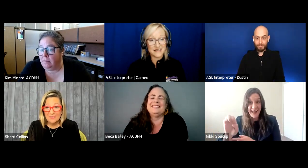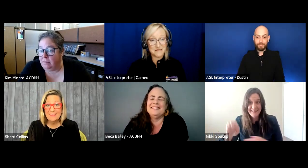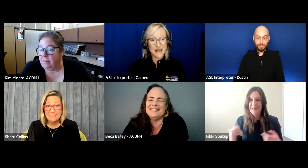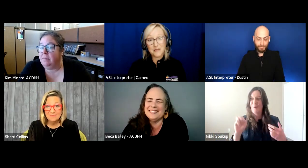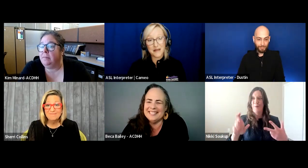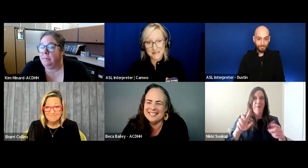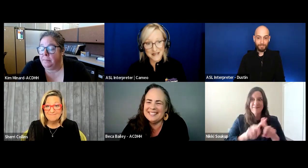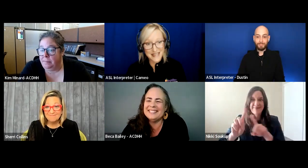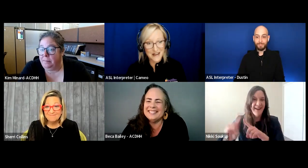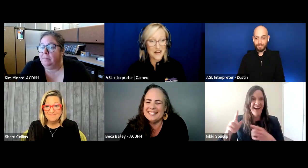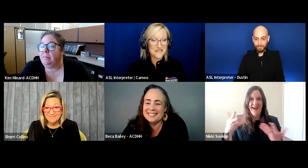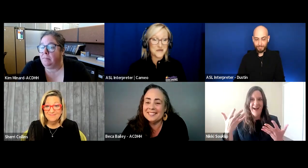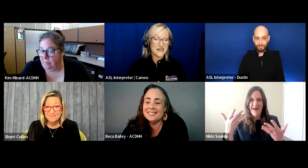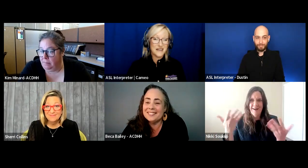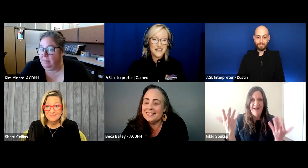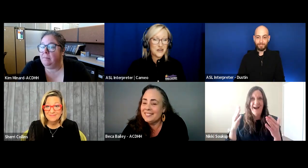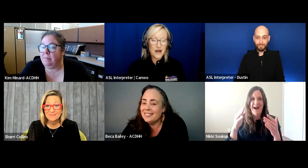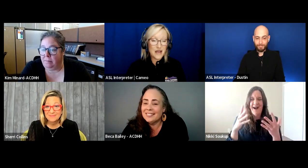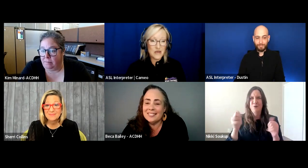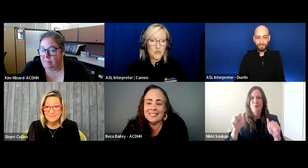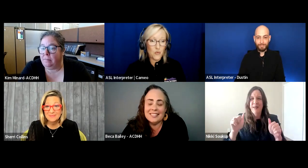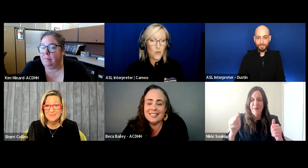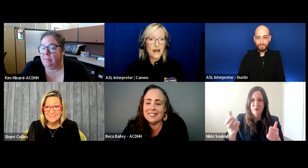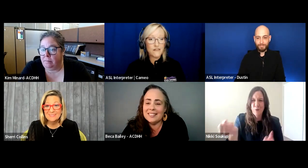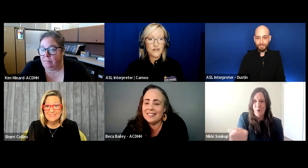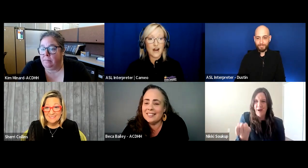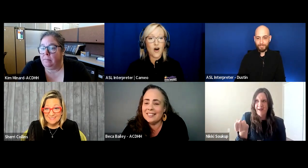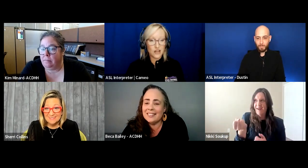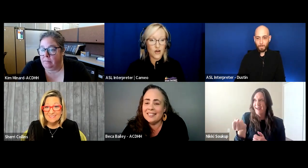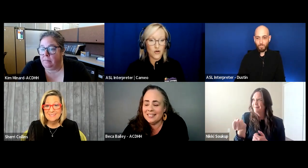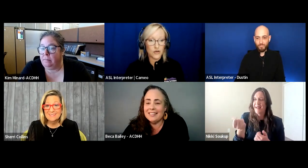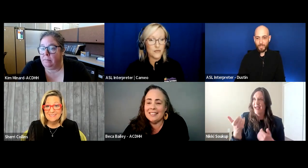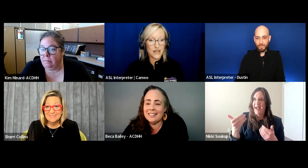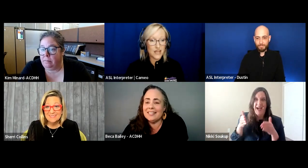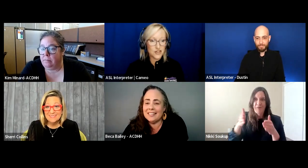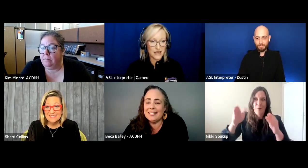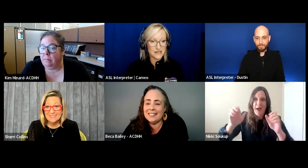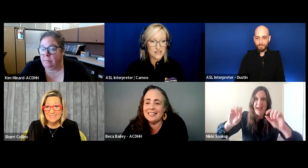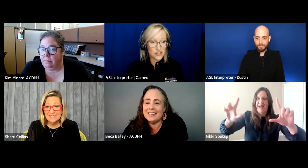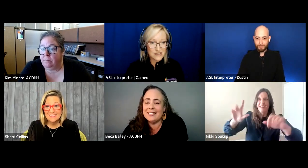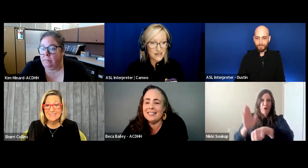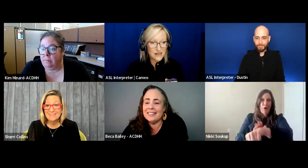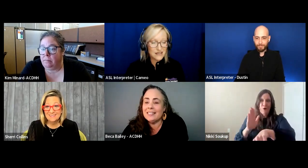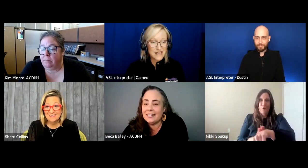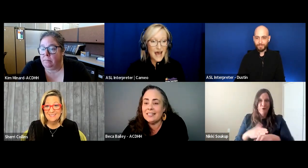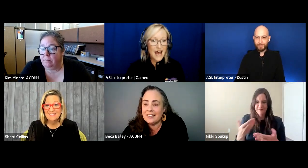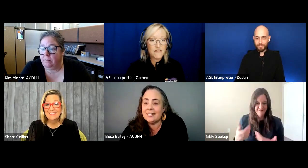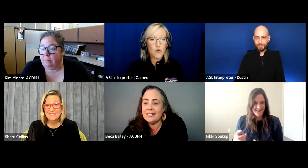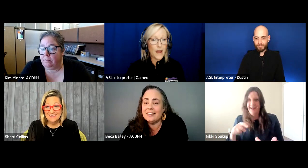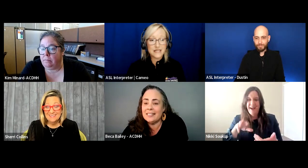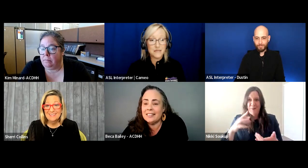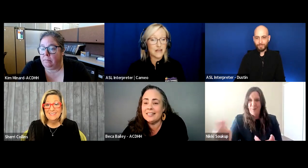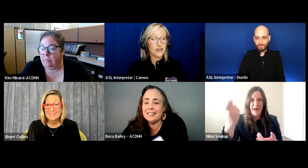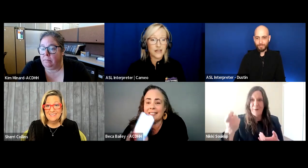airport that my airplane is about to take off, or, whatever that audio communication is, just to have